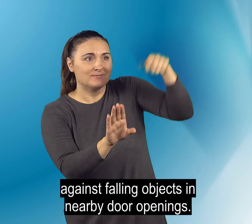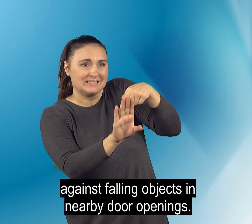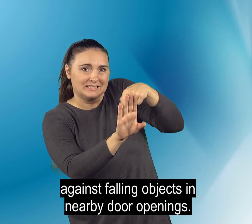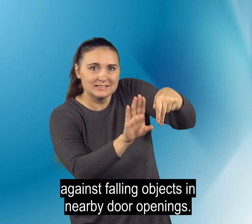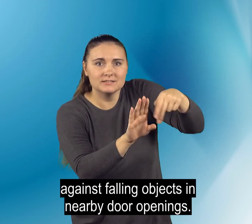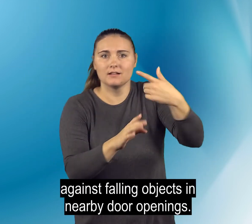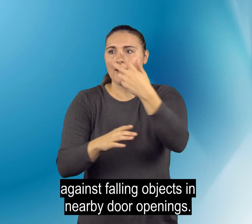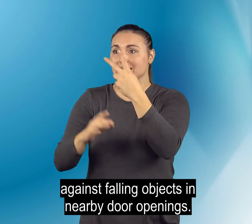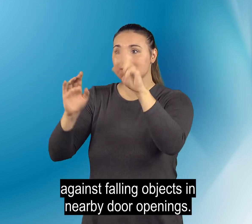openings.